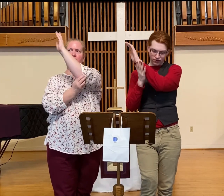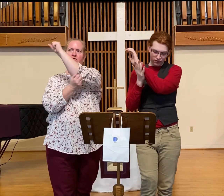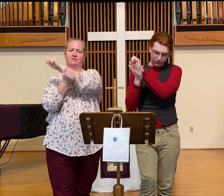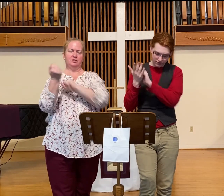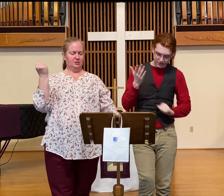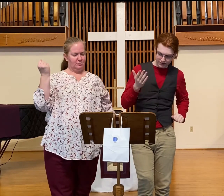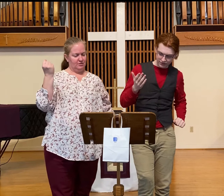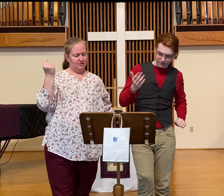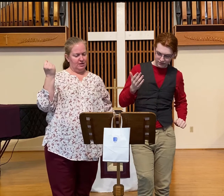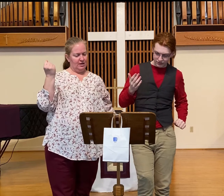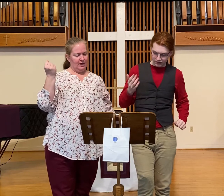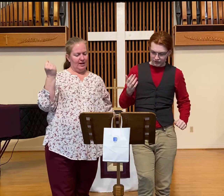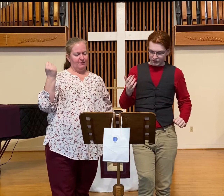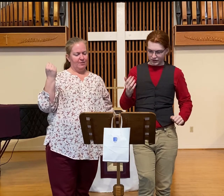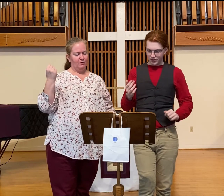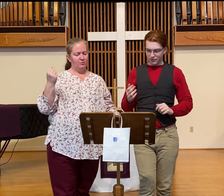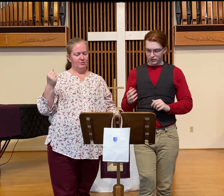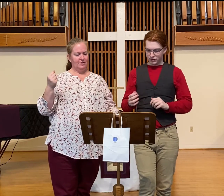removed, and though the